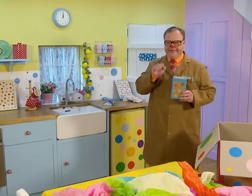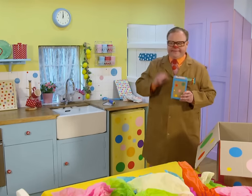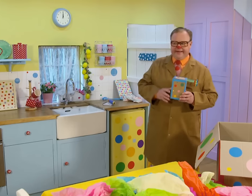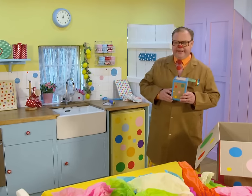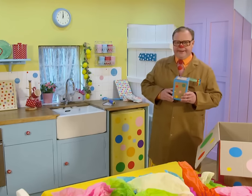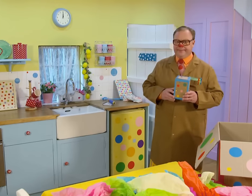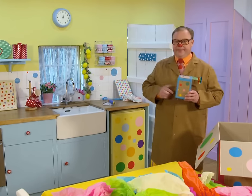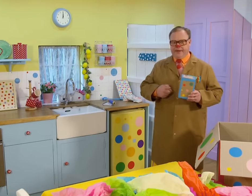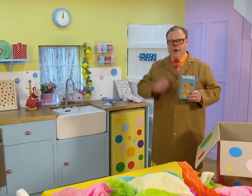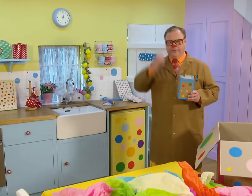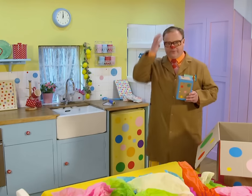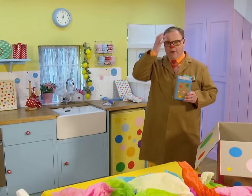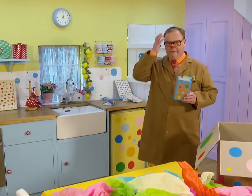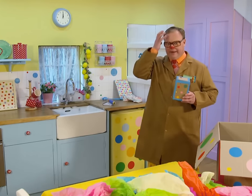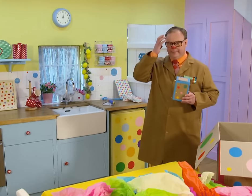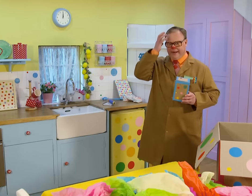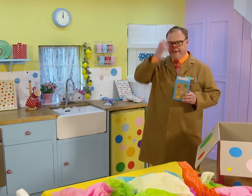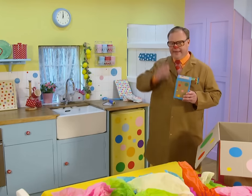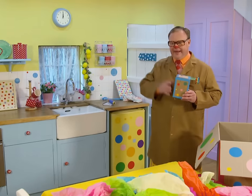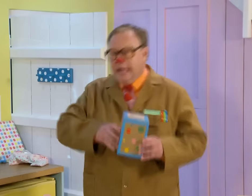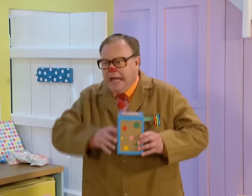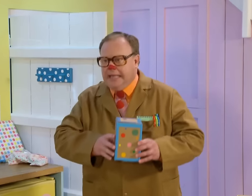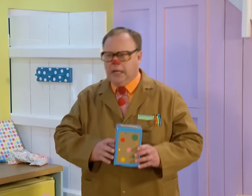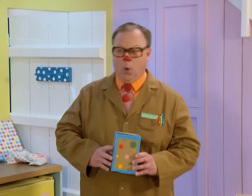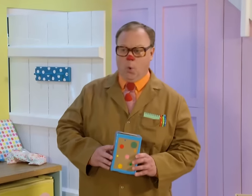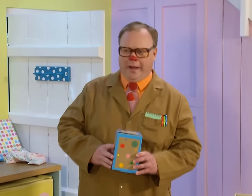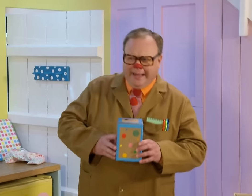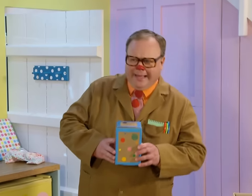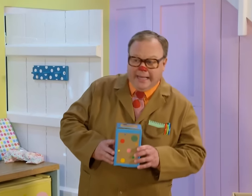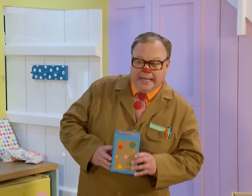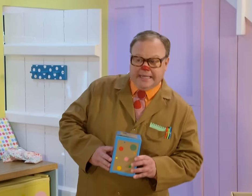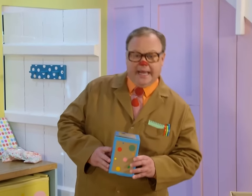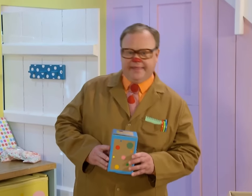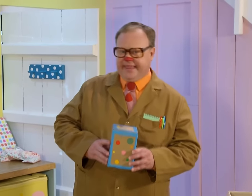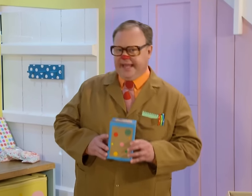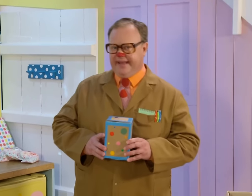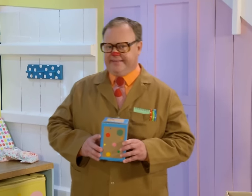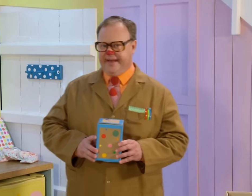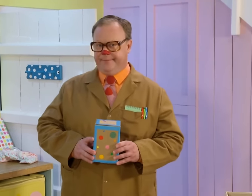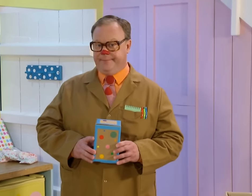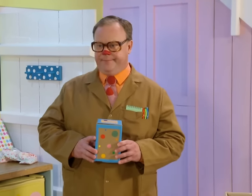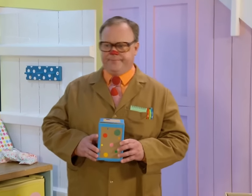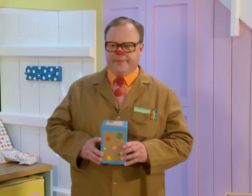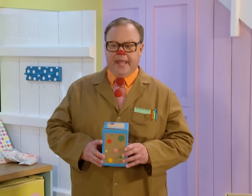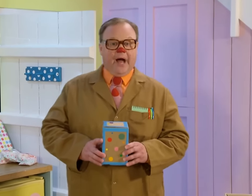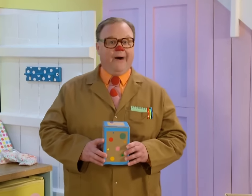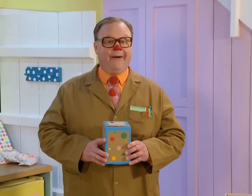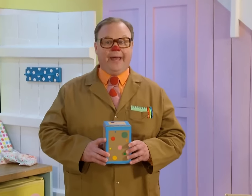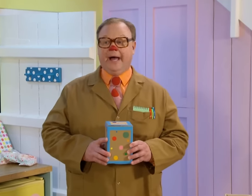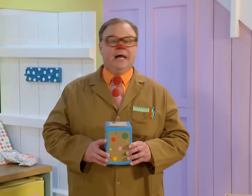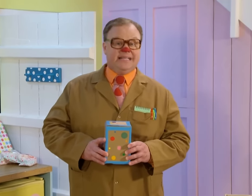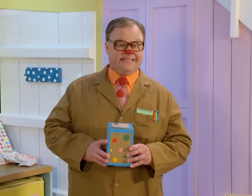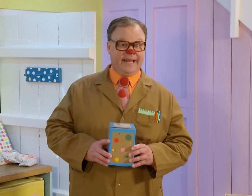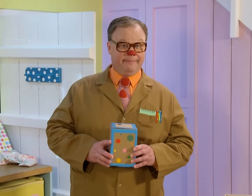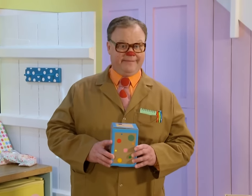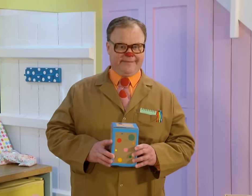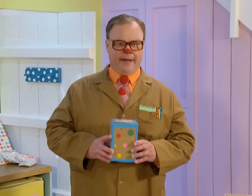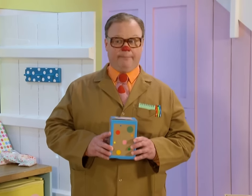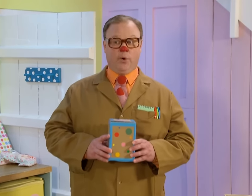Yes. I was worried about that. Yeah, the thing is, I sent Mr. Tumble